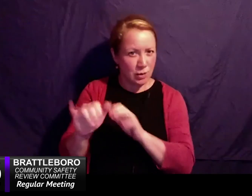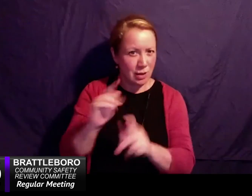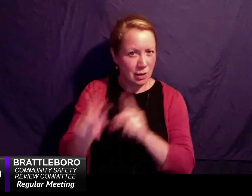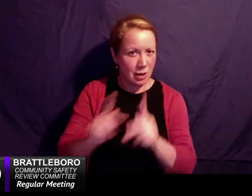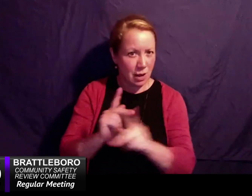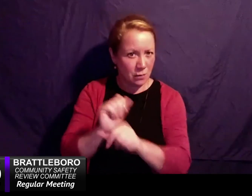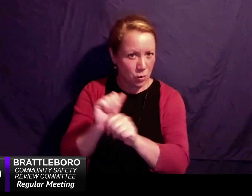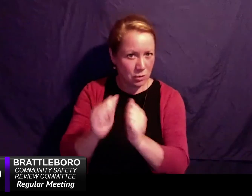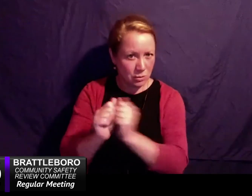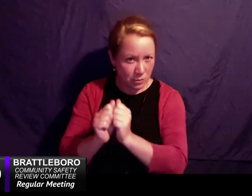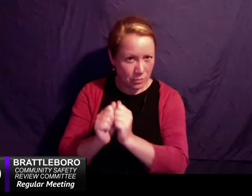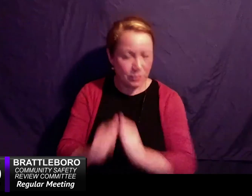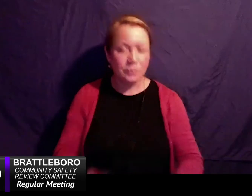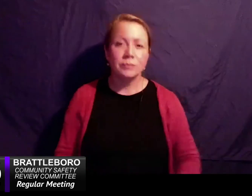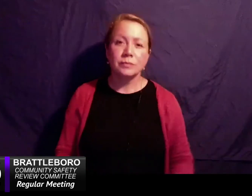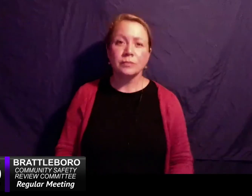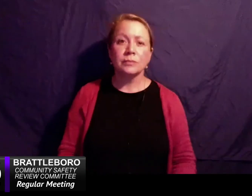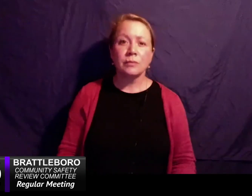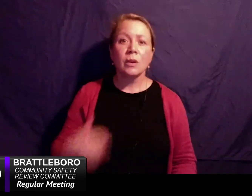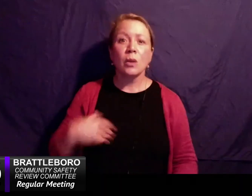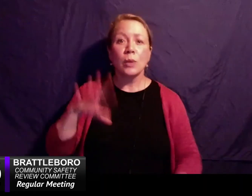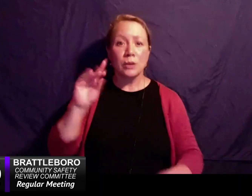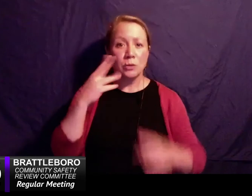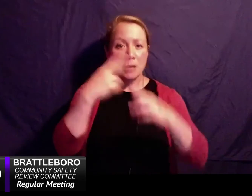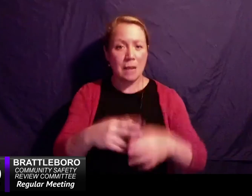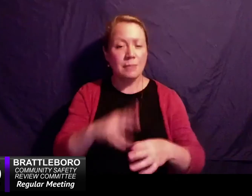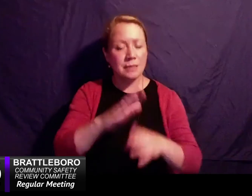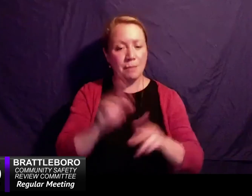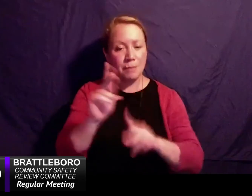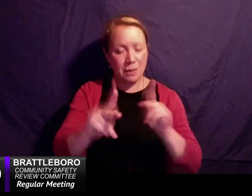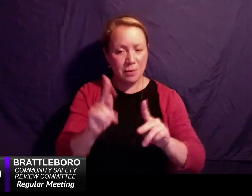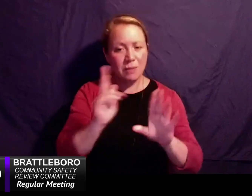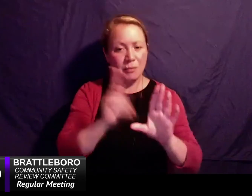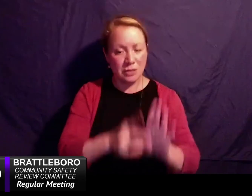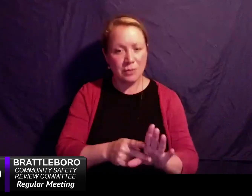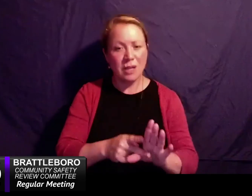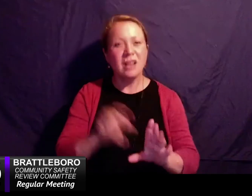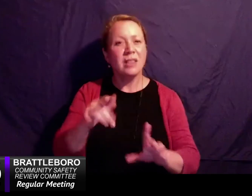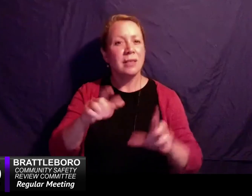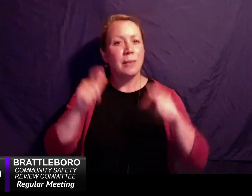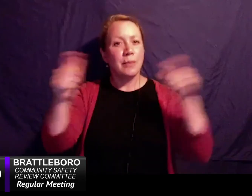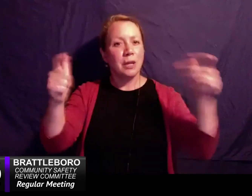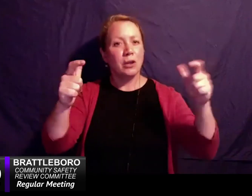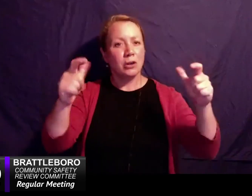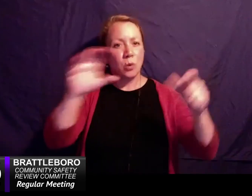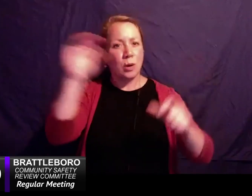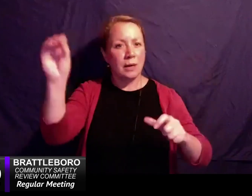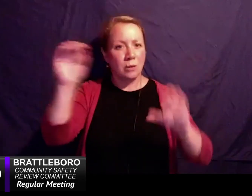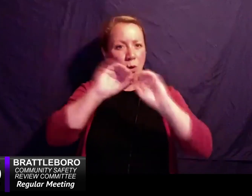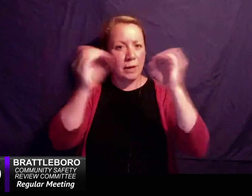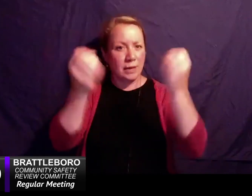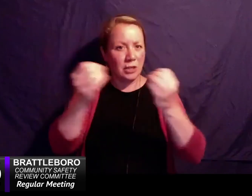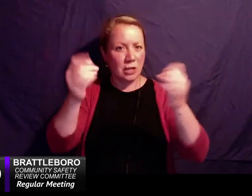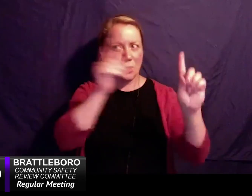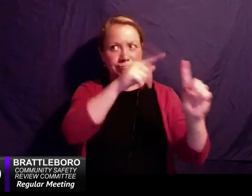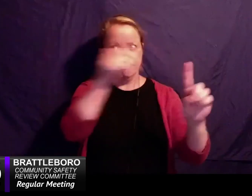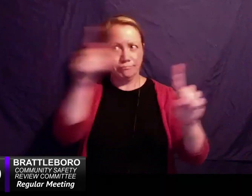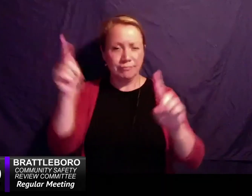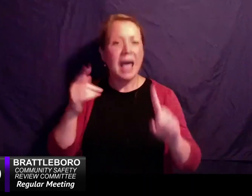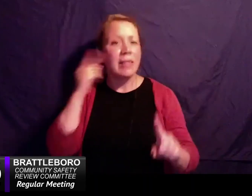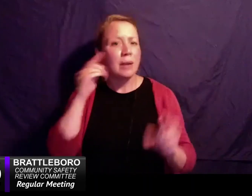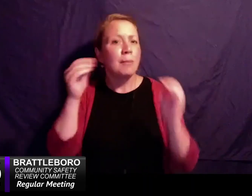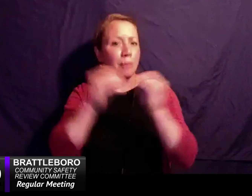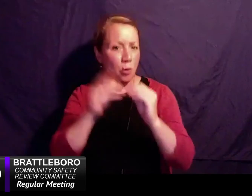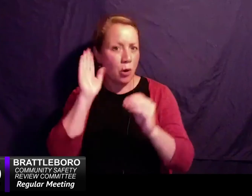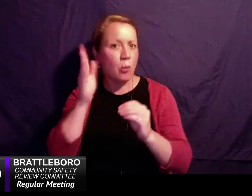We name some potential participants, which are largely those collaborative organizations we spoke of before. I believe there will be more organizations than just the